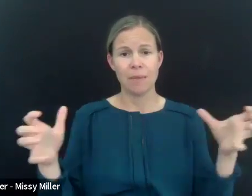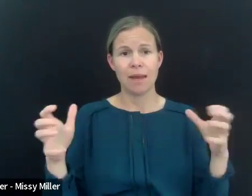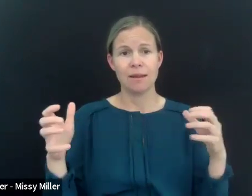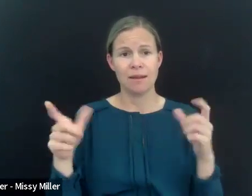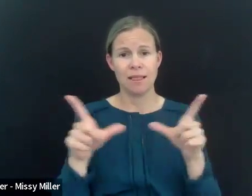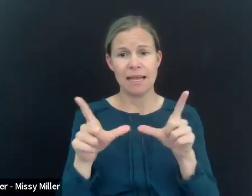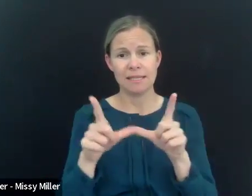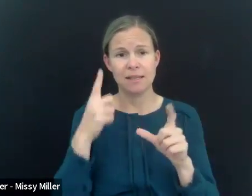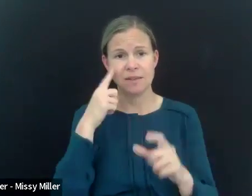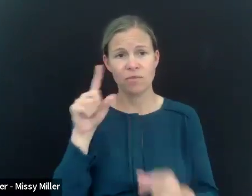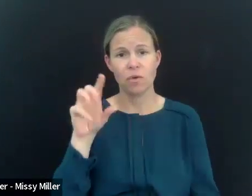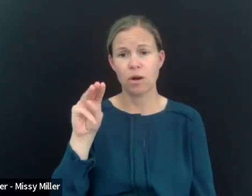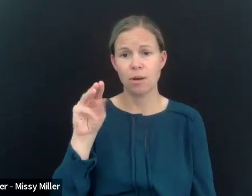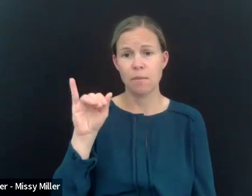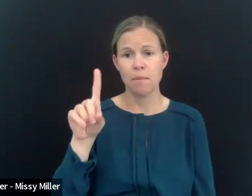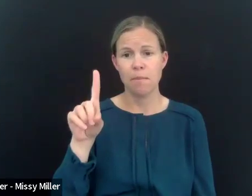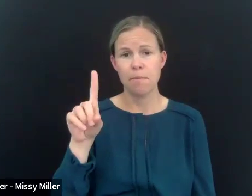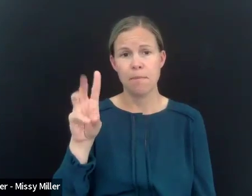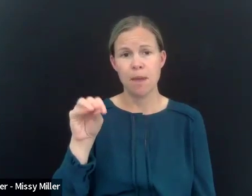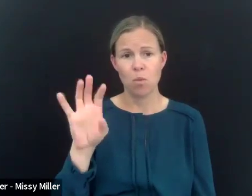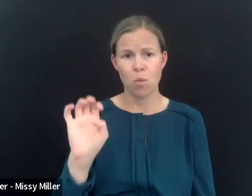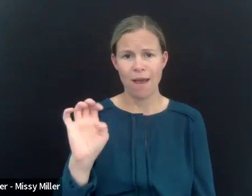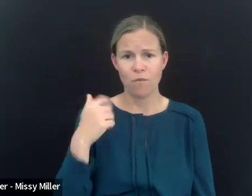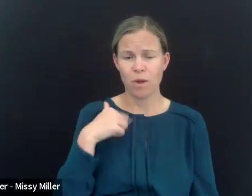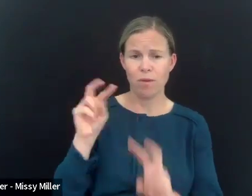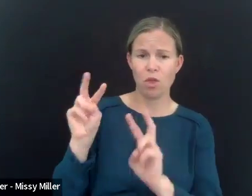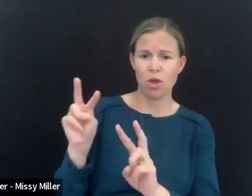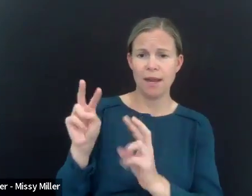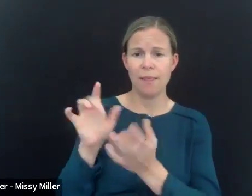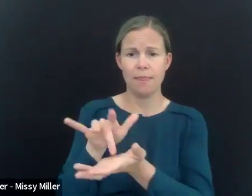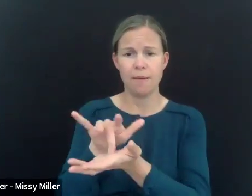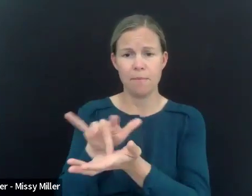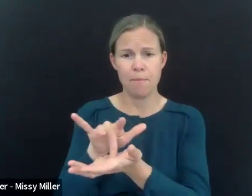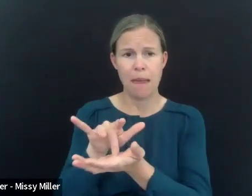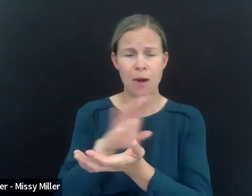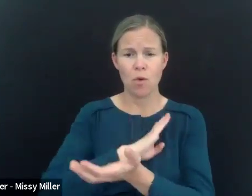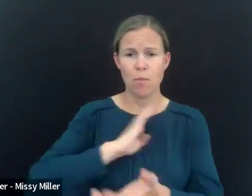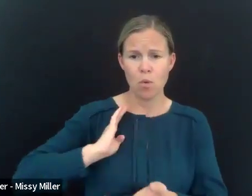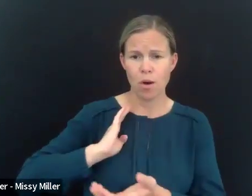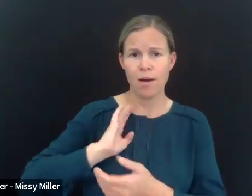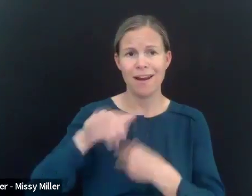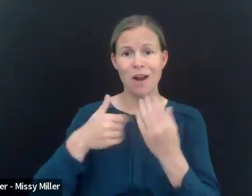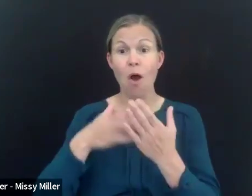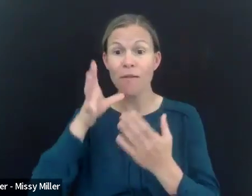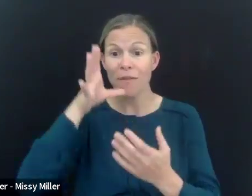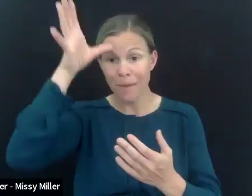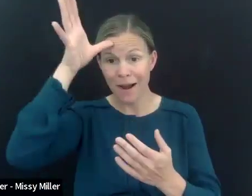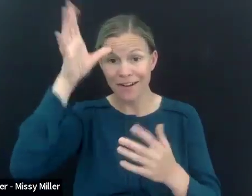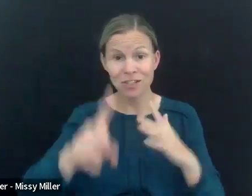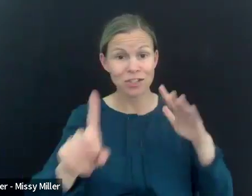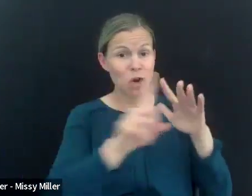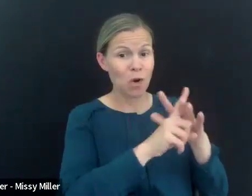know, we were facing down the medical society and the medical board and a really tense hearing. And then all the parents rolled up with their